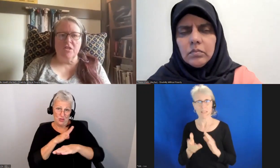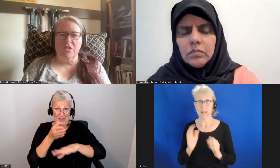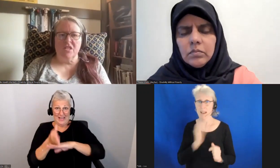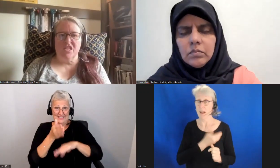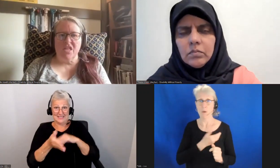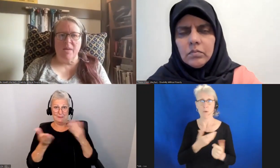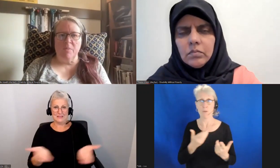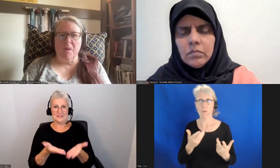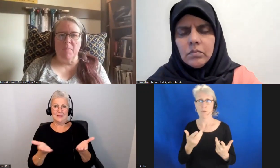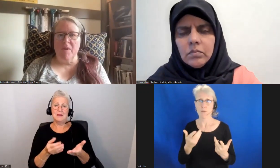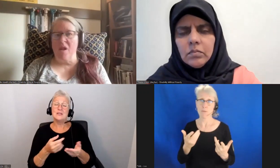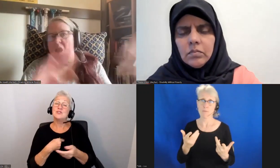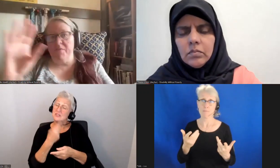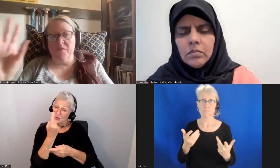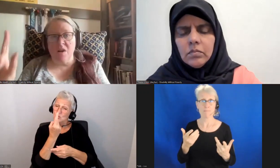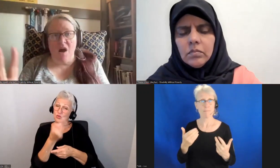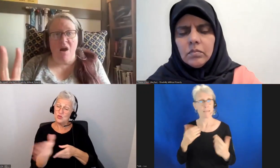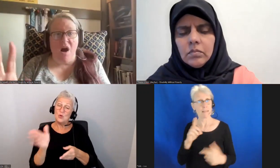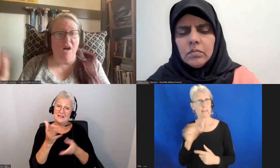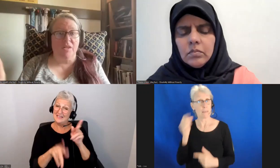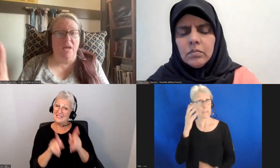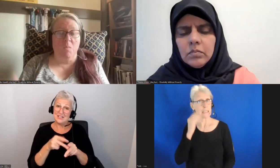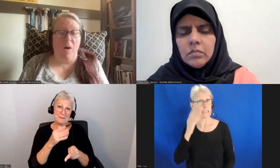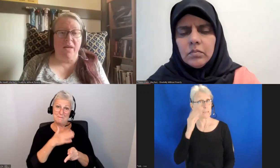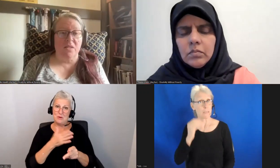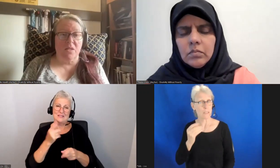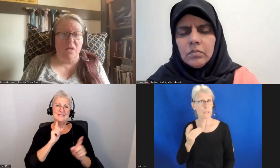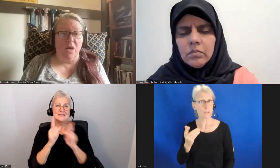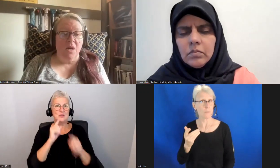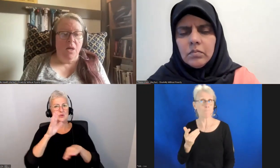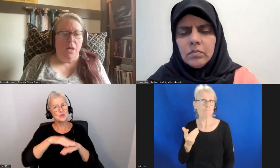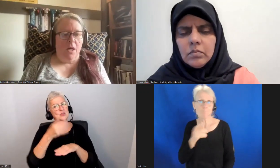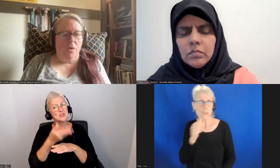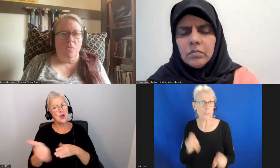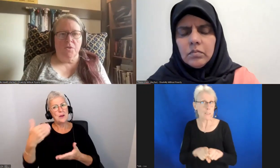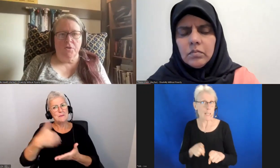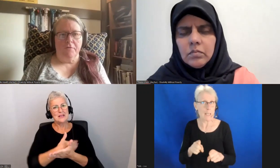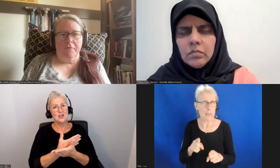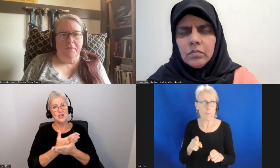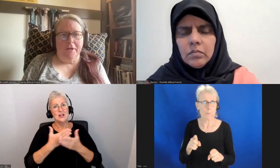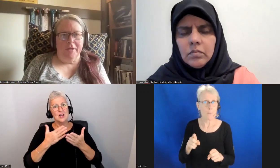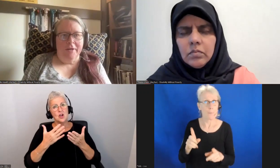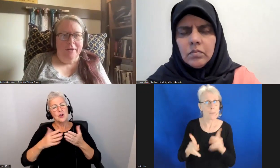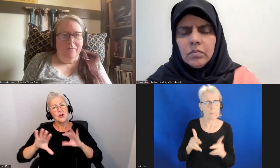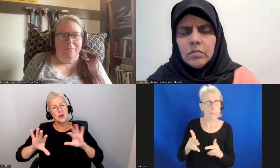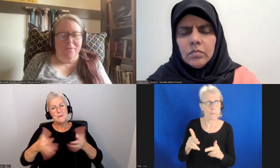bodies functions as disabled people often aren't in ways that are,